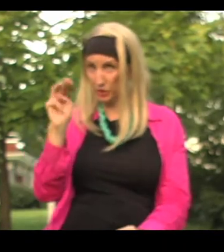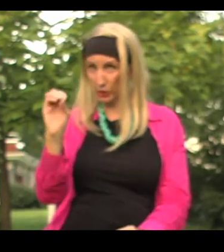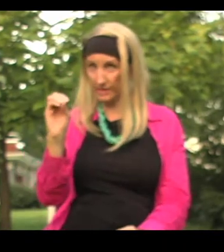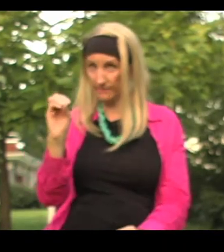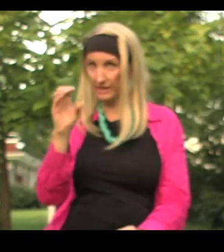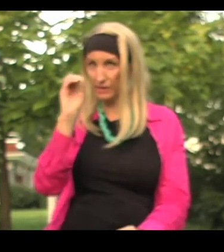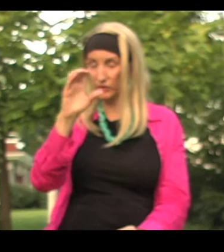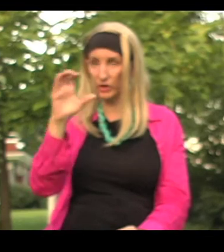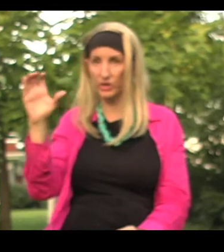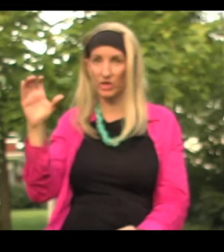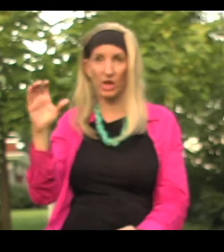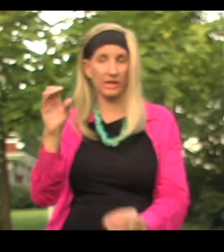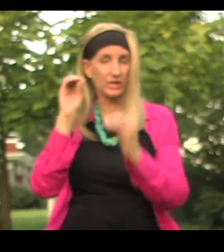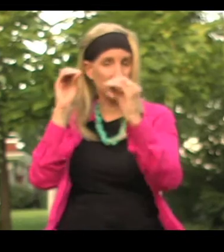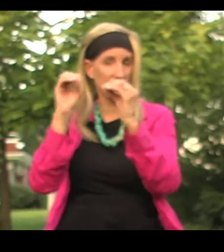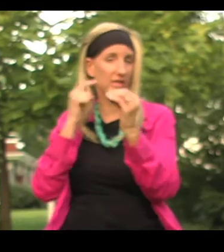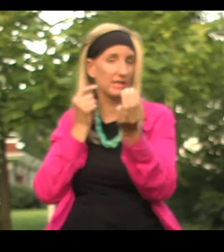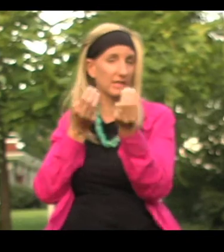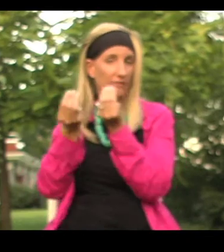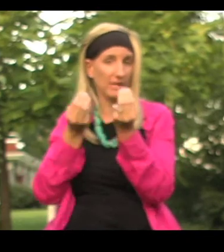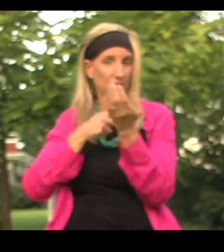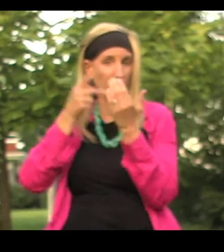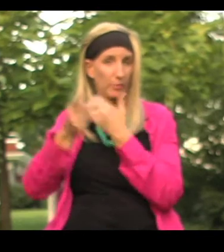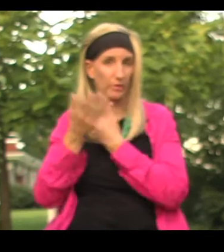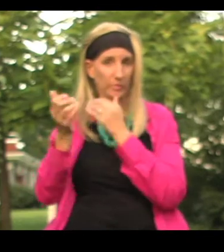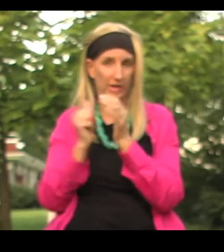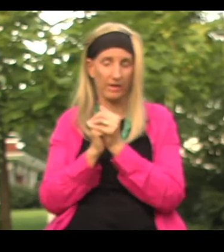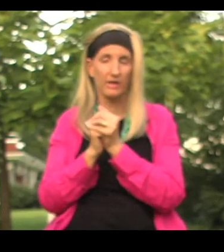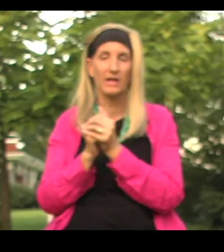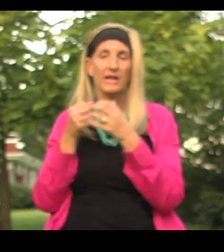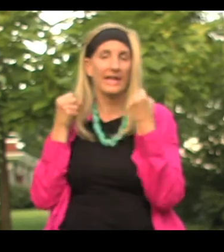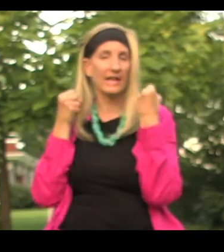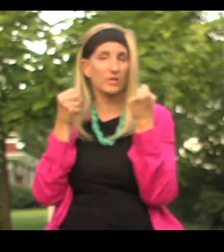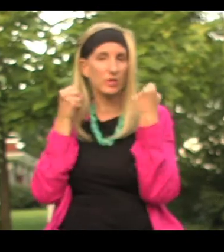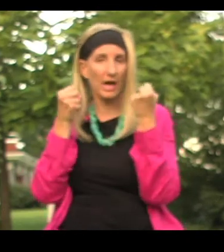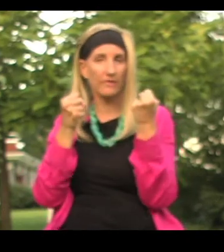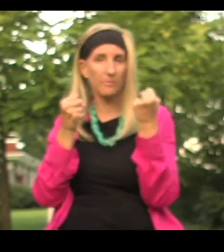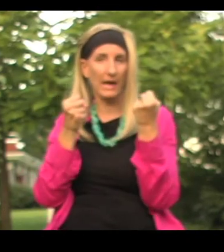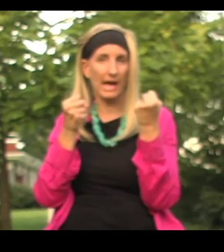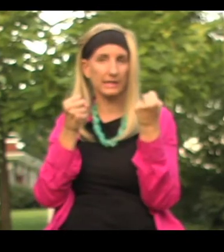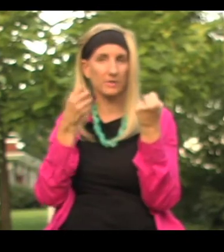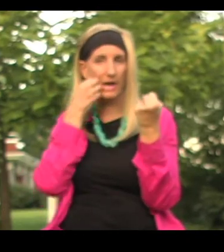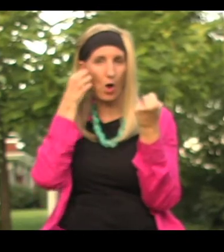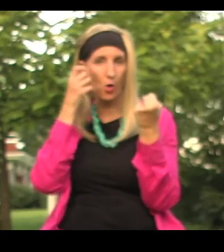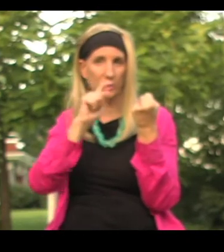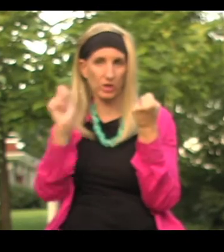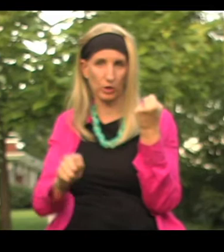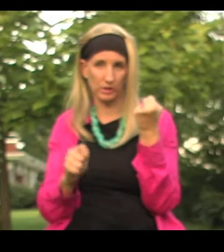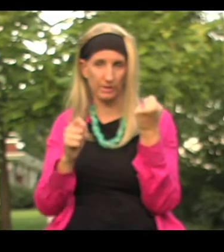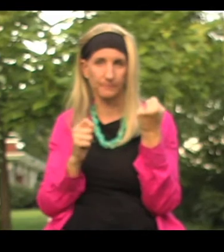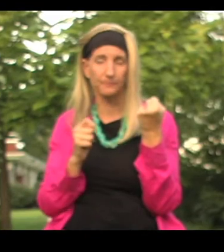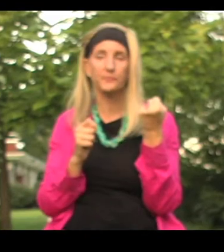Missouri, at Ozark Christian College, teaching the deaf ministry program there, and I was driving back to my home in Tulsa.